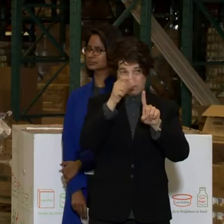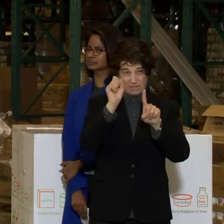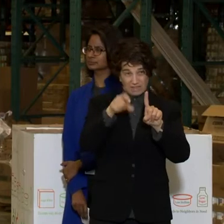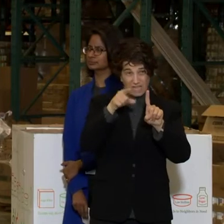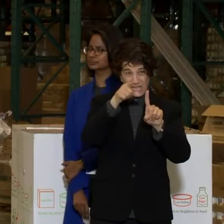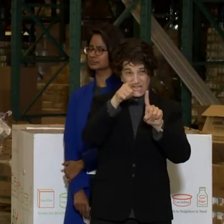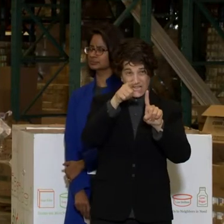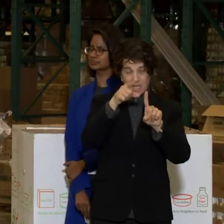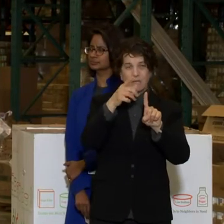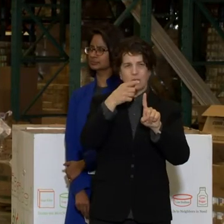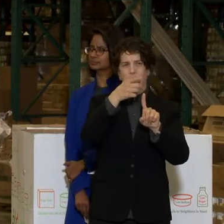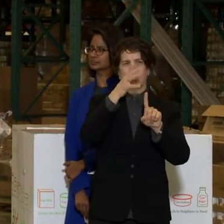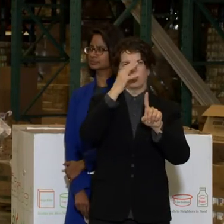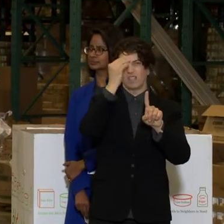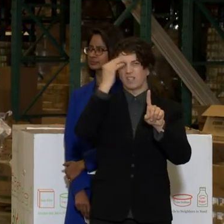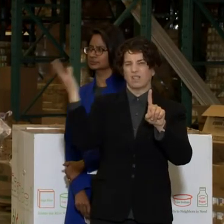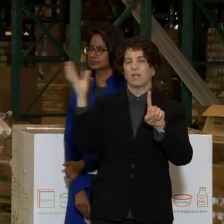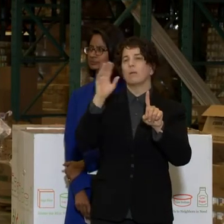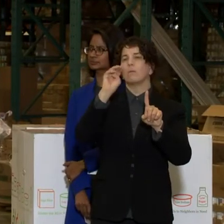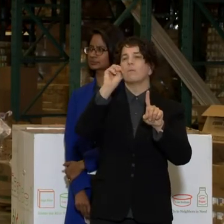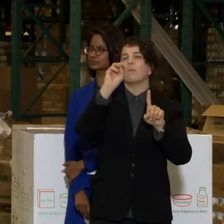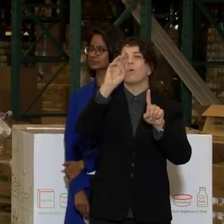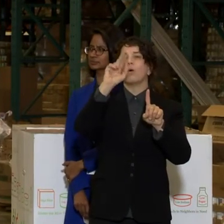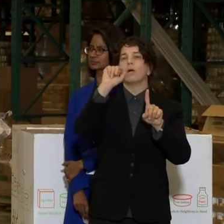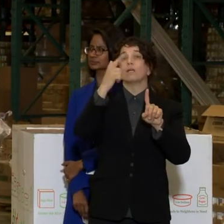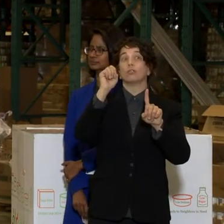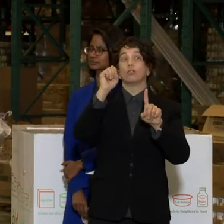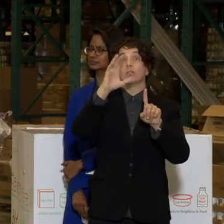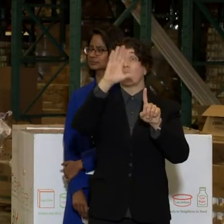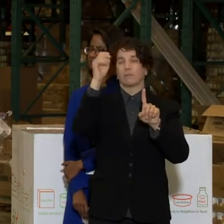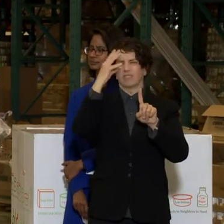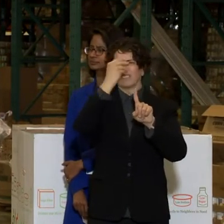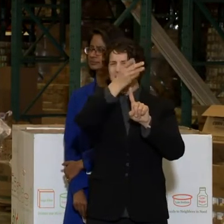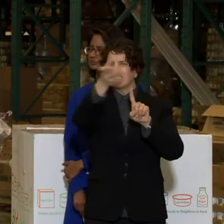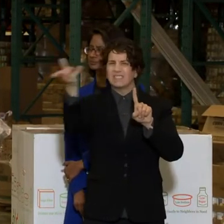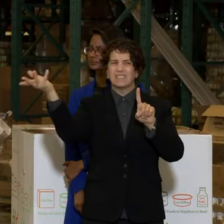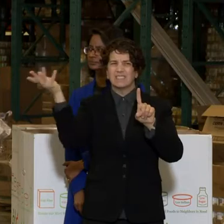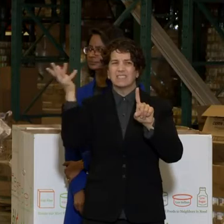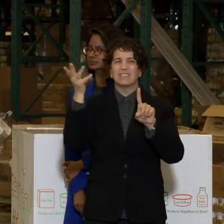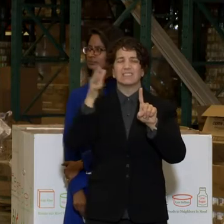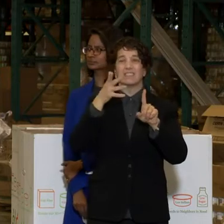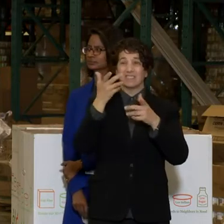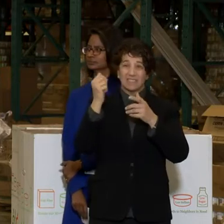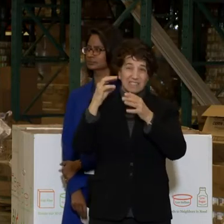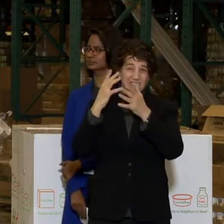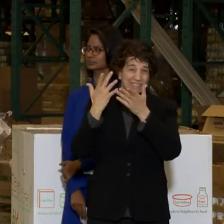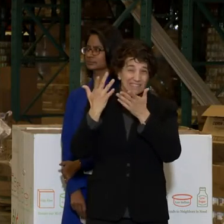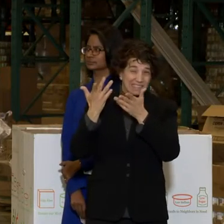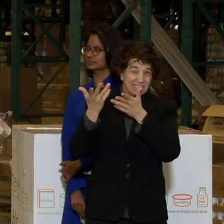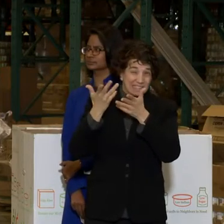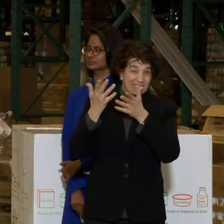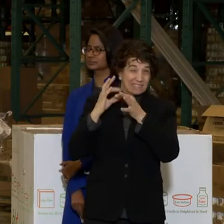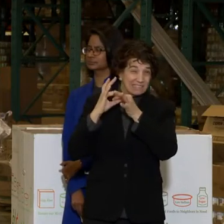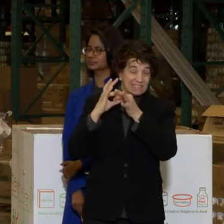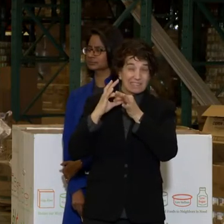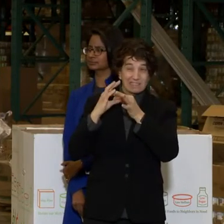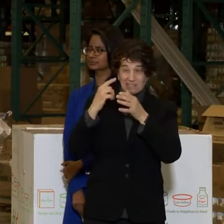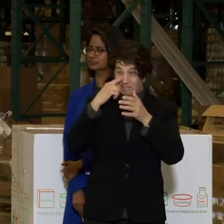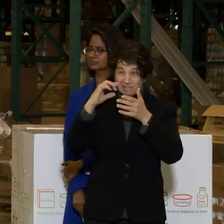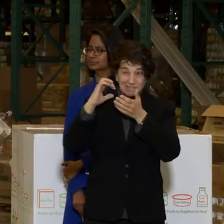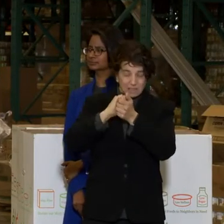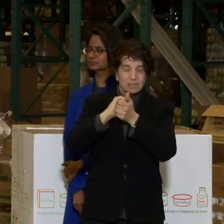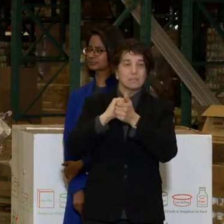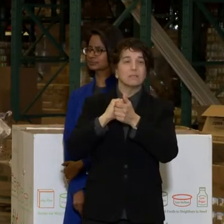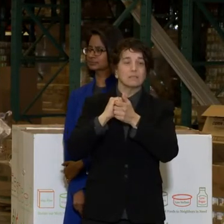how to communicate with their mortgage companies and give them advice on reaching out. And I would give the